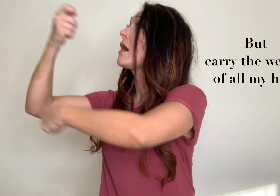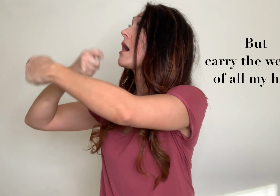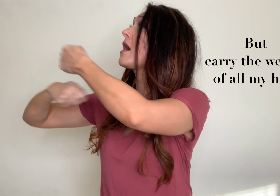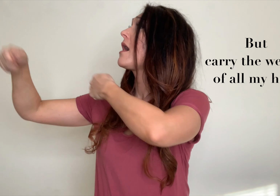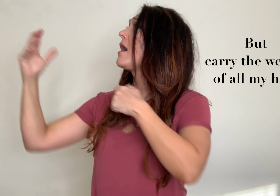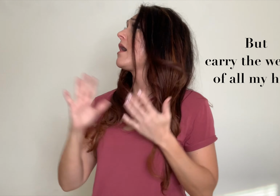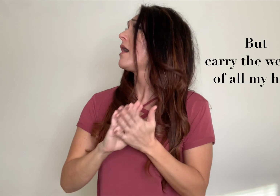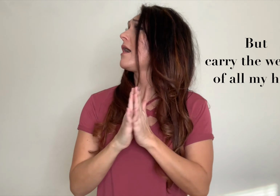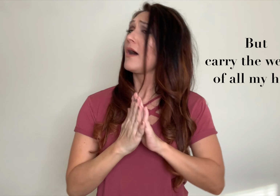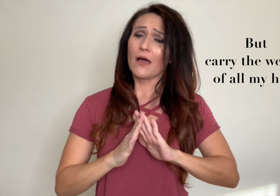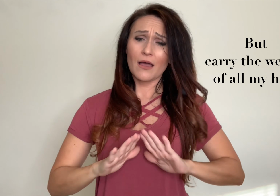of all my